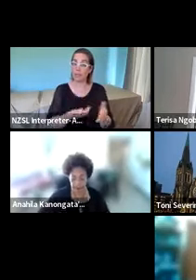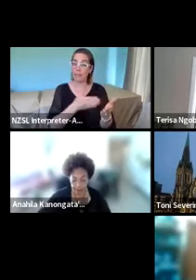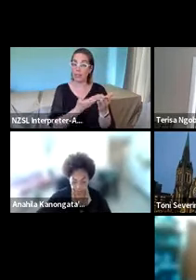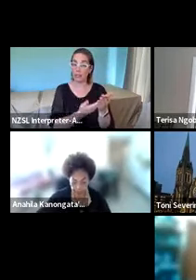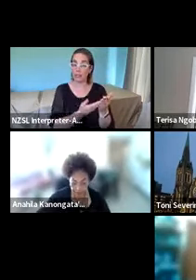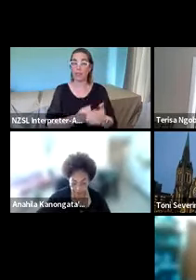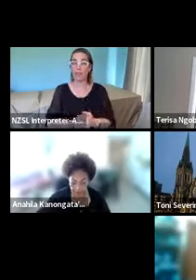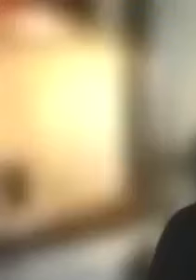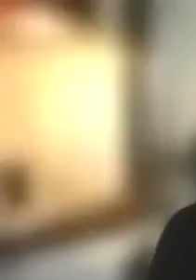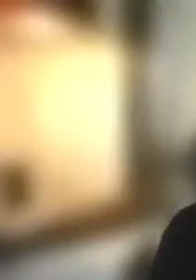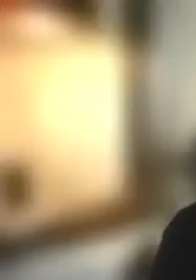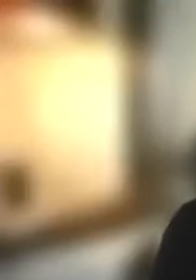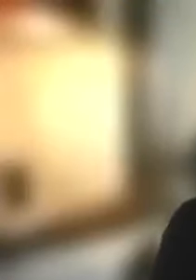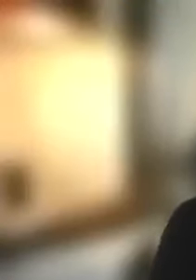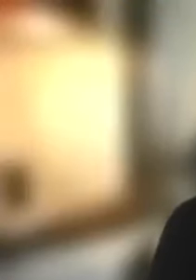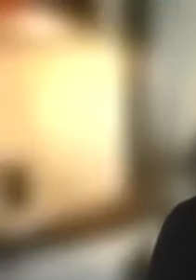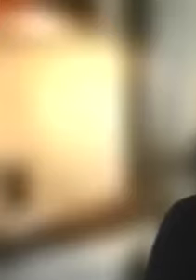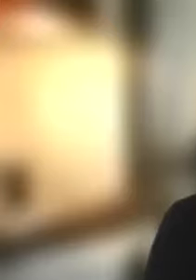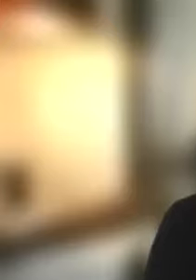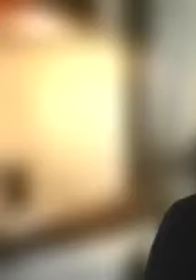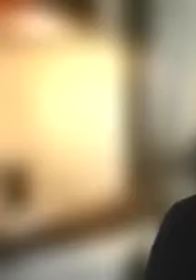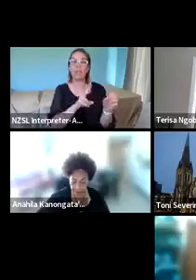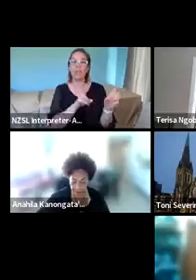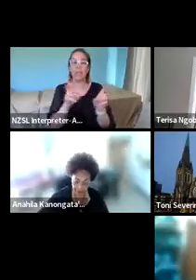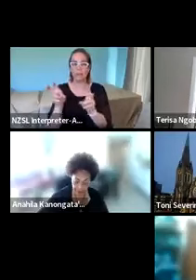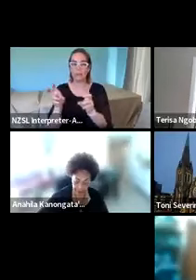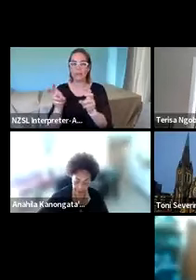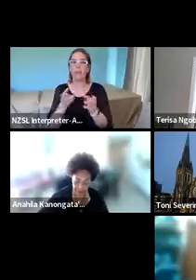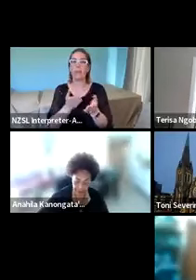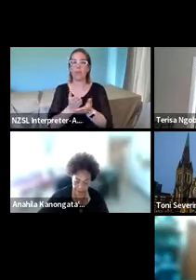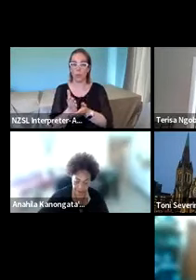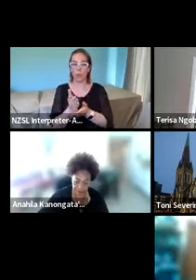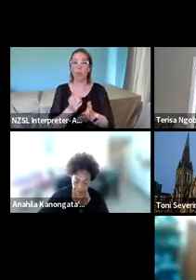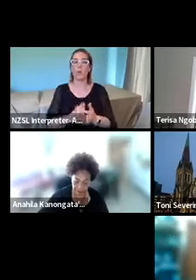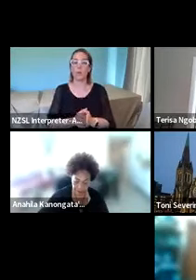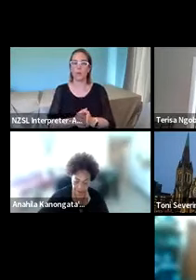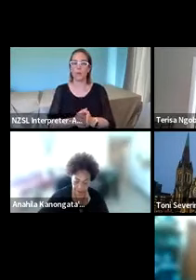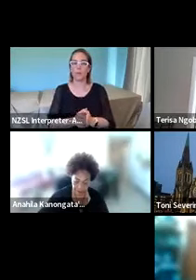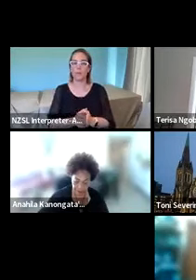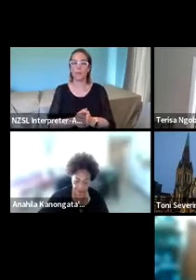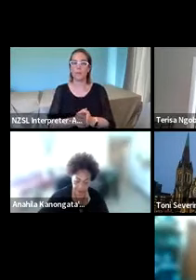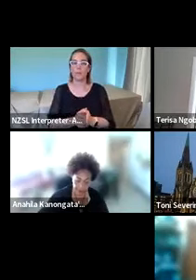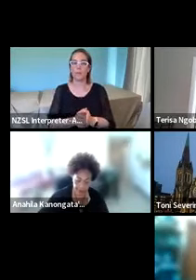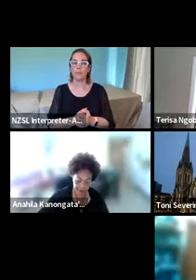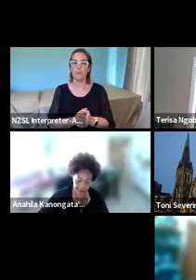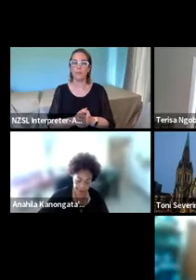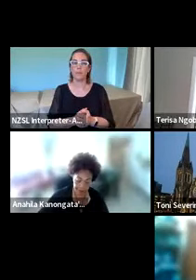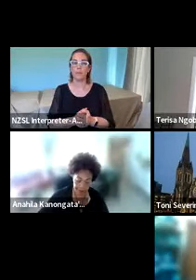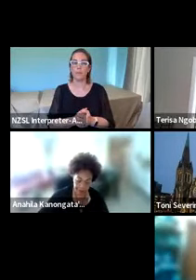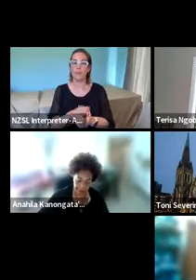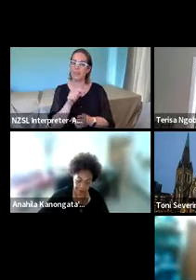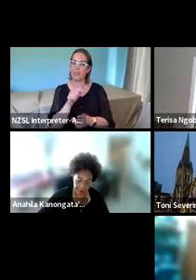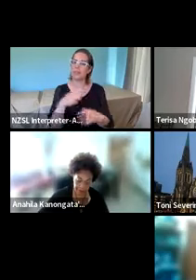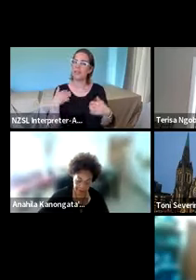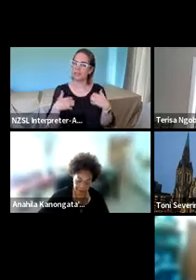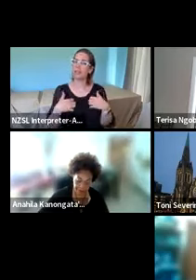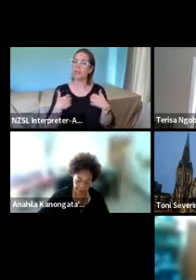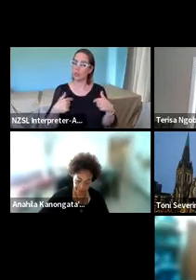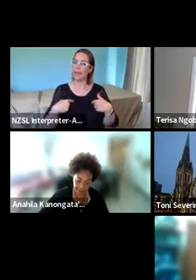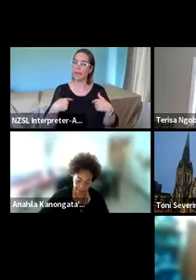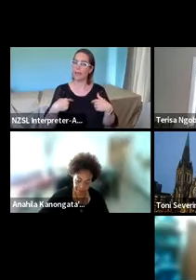You know, obviously there's a lot of themes coming through, but this is one that interests me in